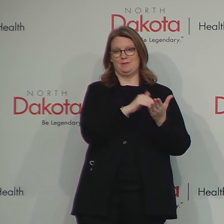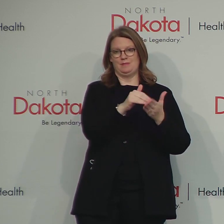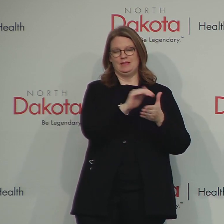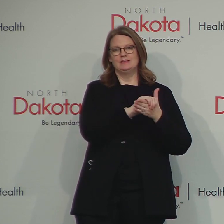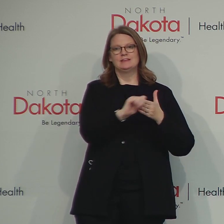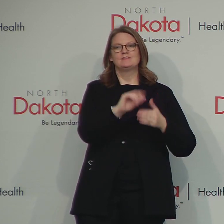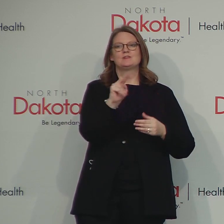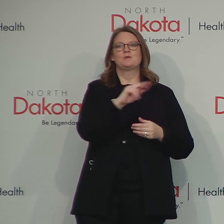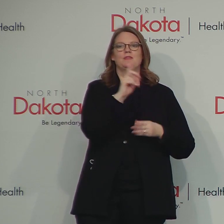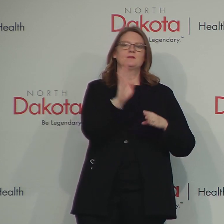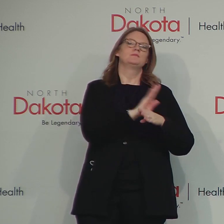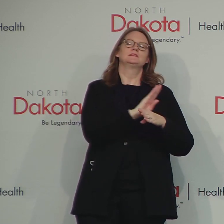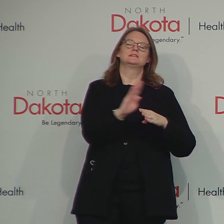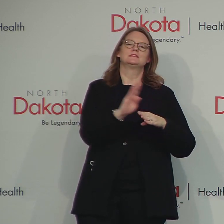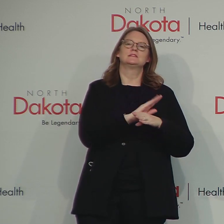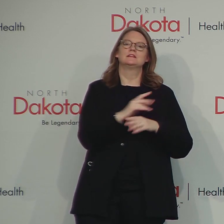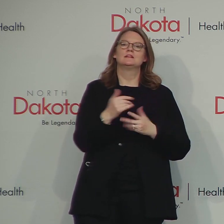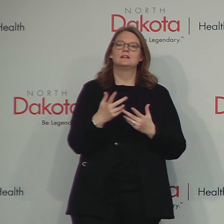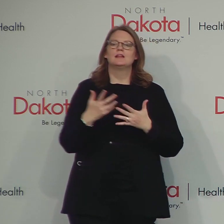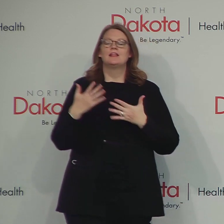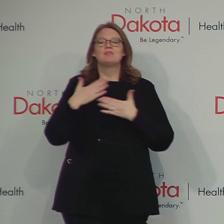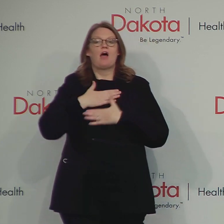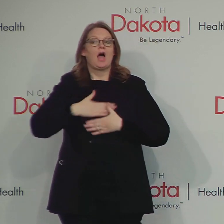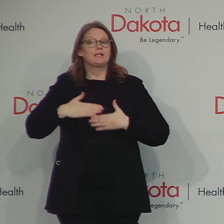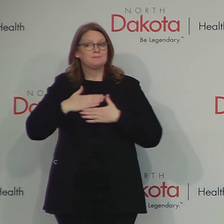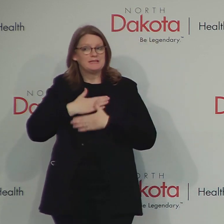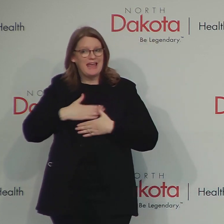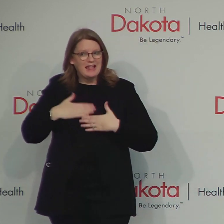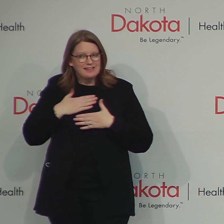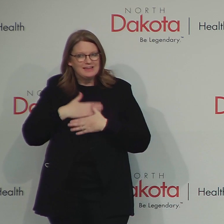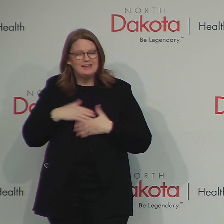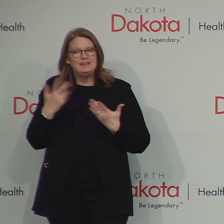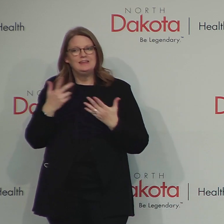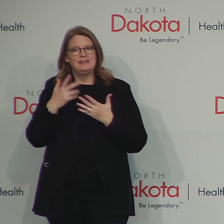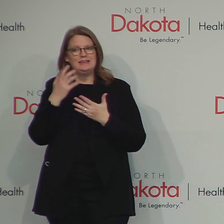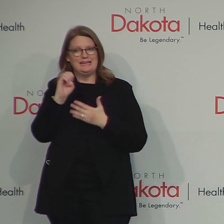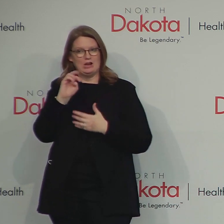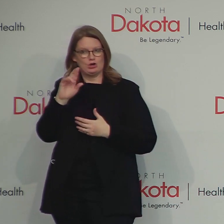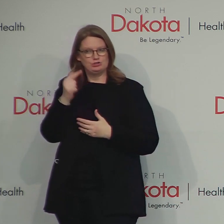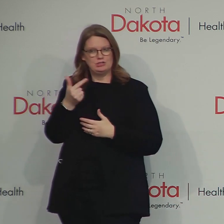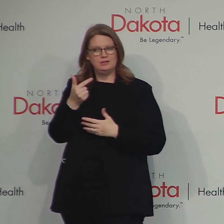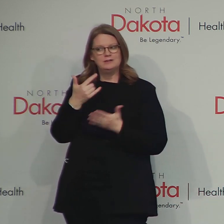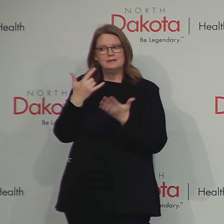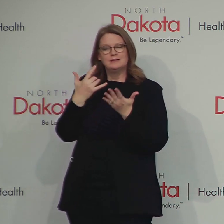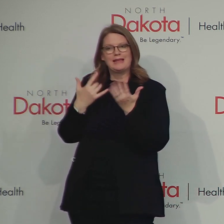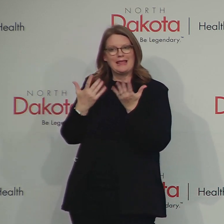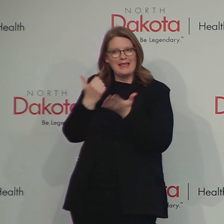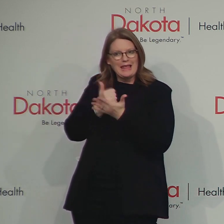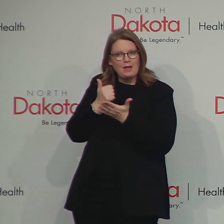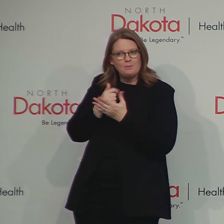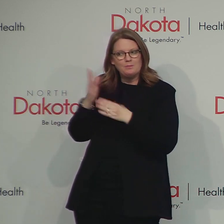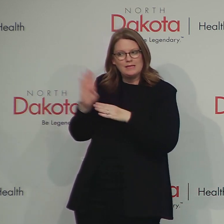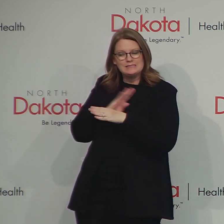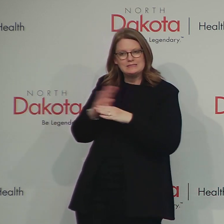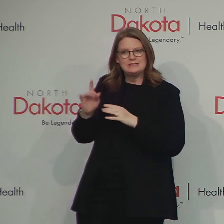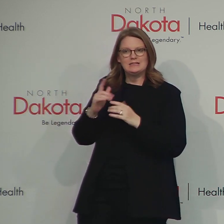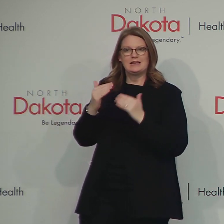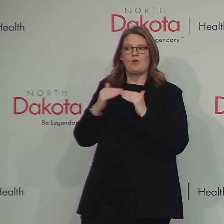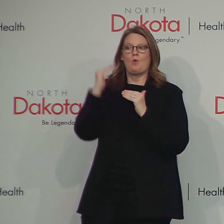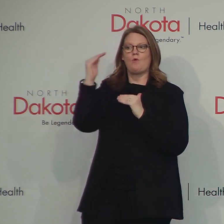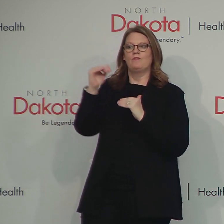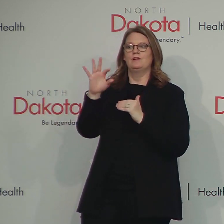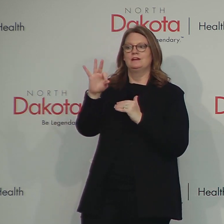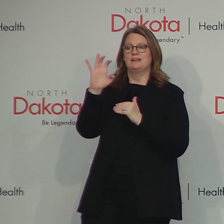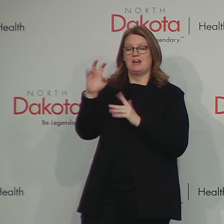North Dakota businesses. The Hospitality Economic Resiliency Grant, designed to help business within the hospitality industry, received over